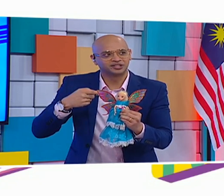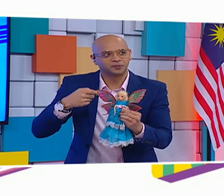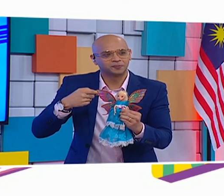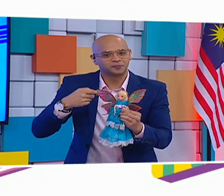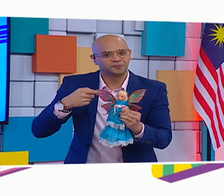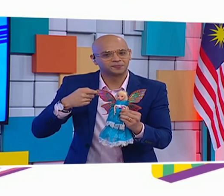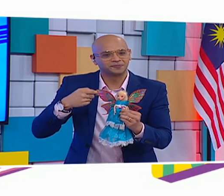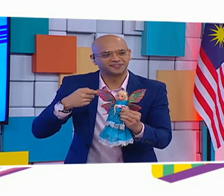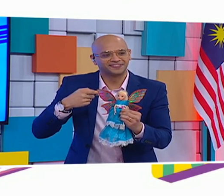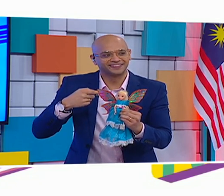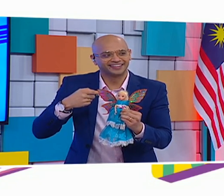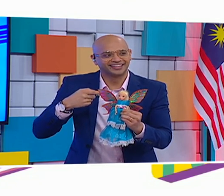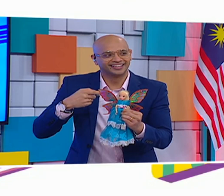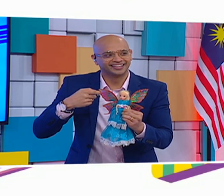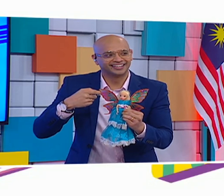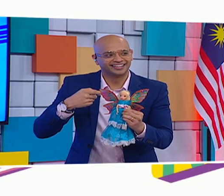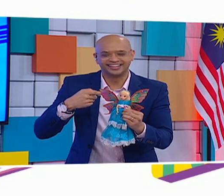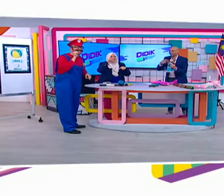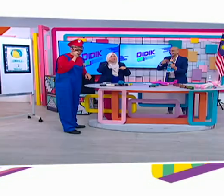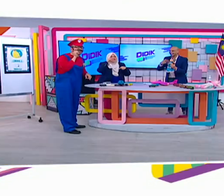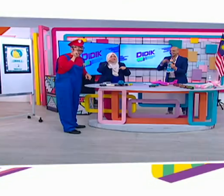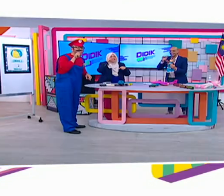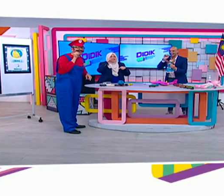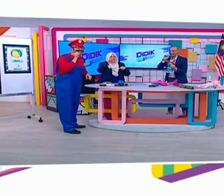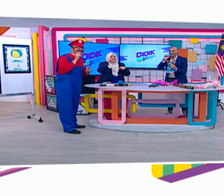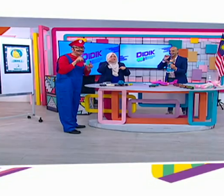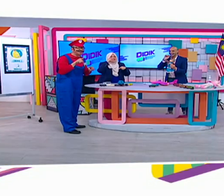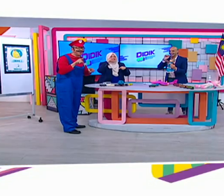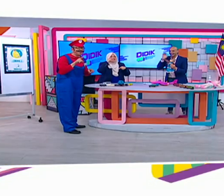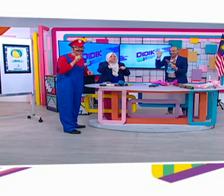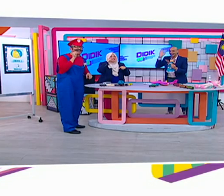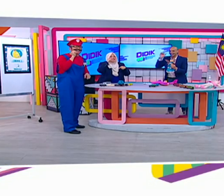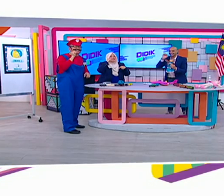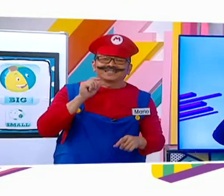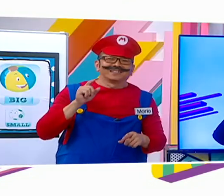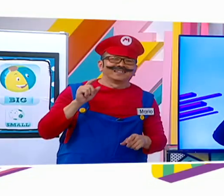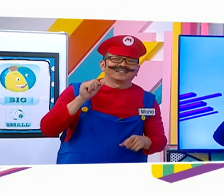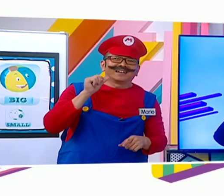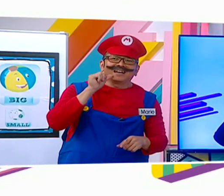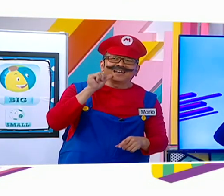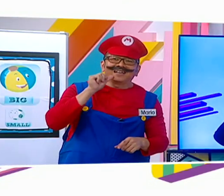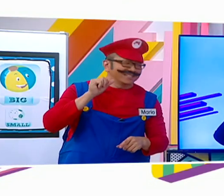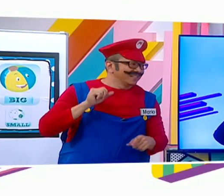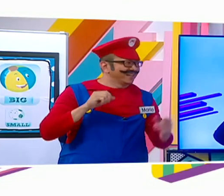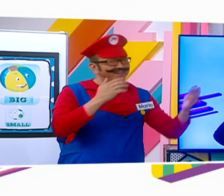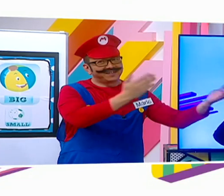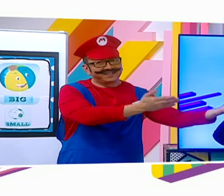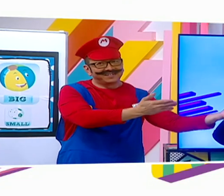Who wants to answer? Anis. I saw Anis respond.